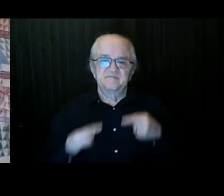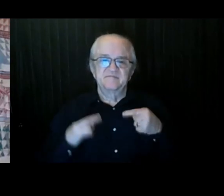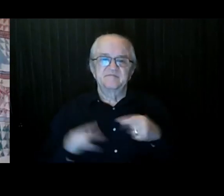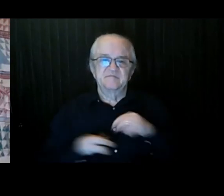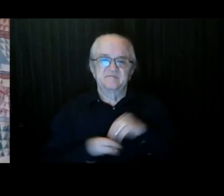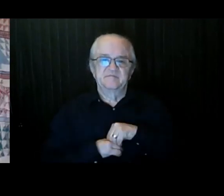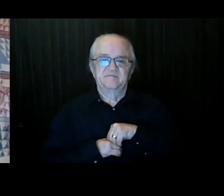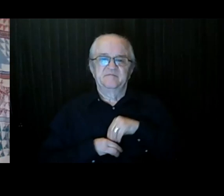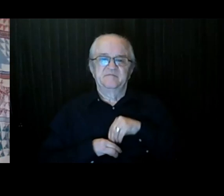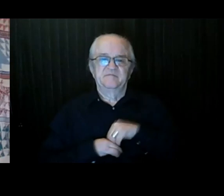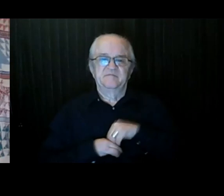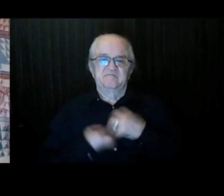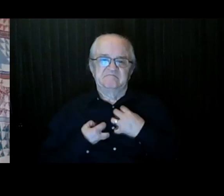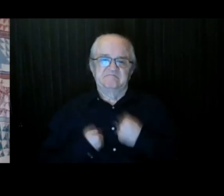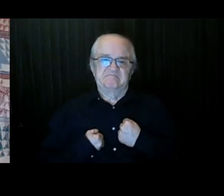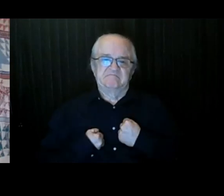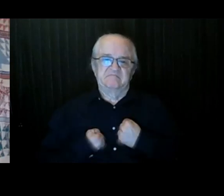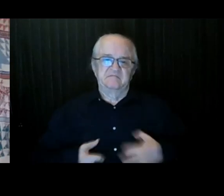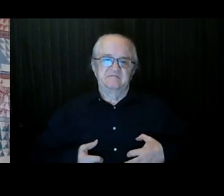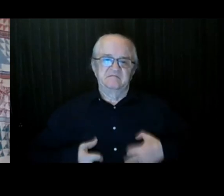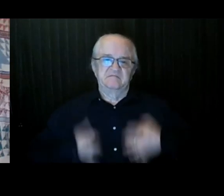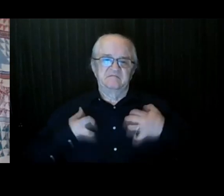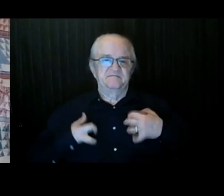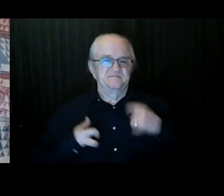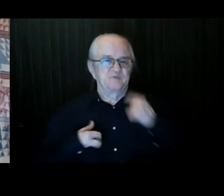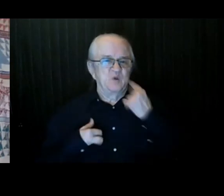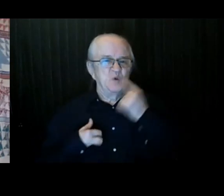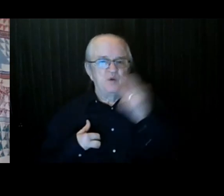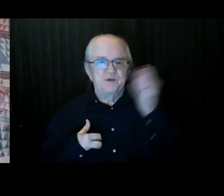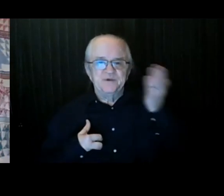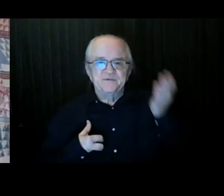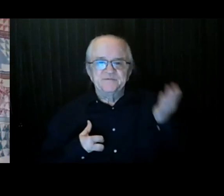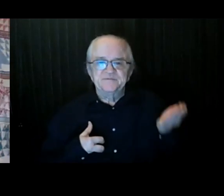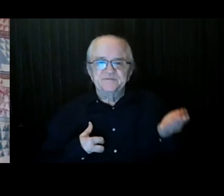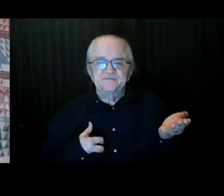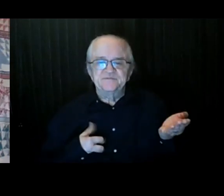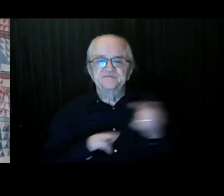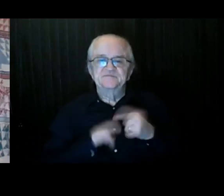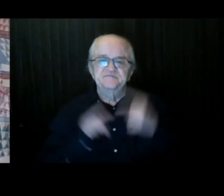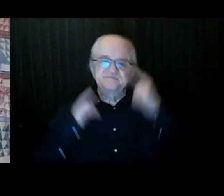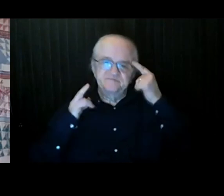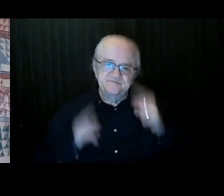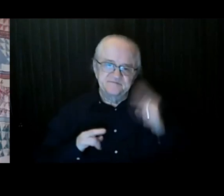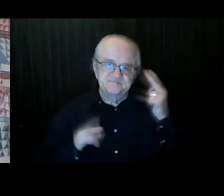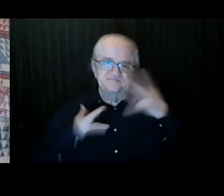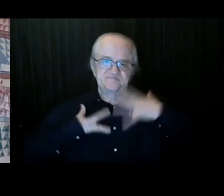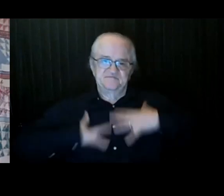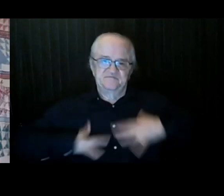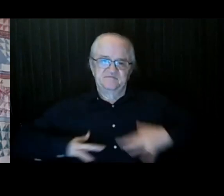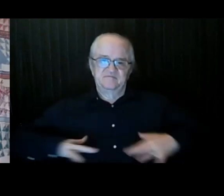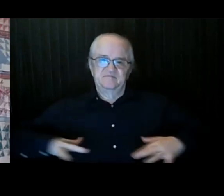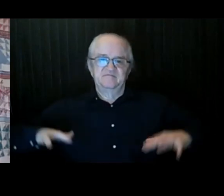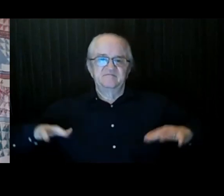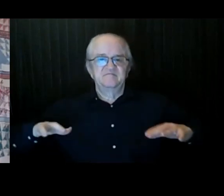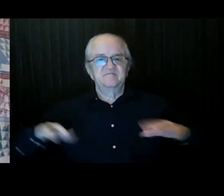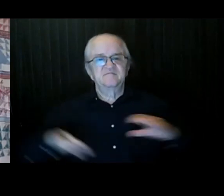issues, and she was struggling with who she was, but she had agreed to wear the dress for Christmas Eve at the